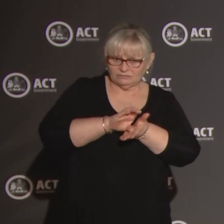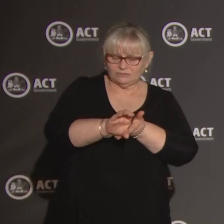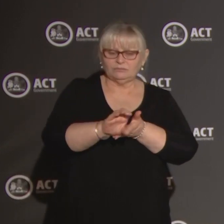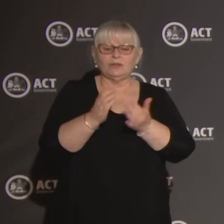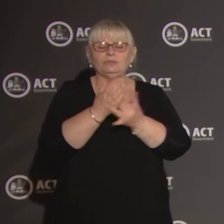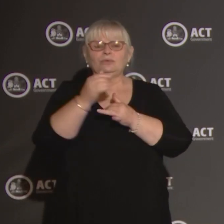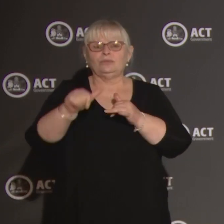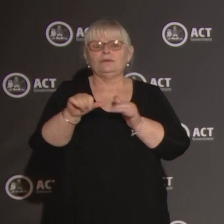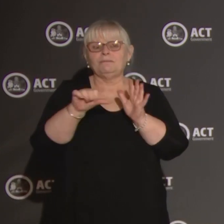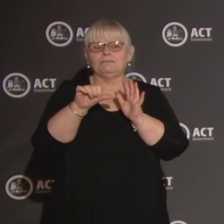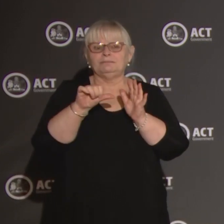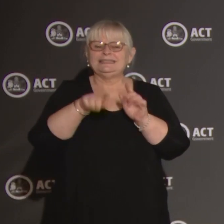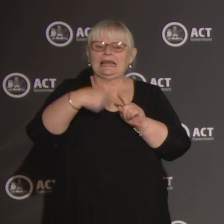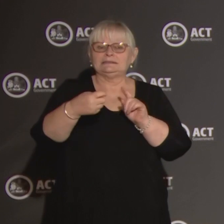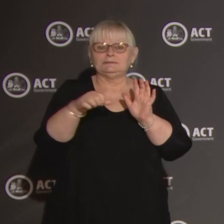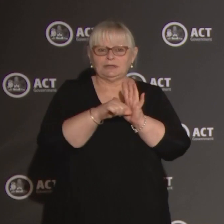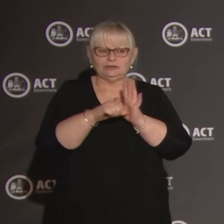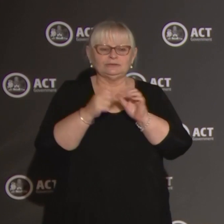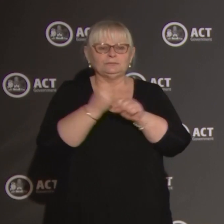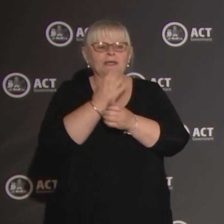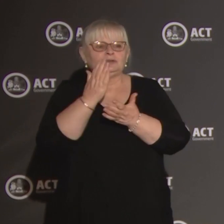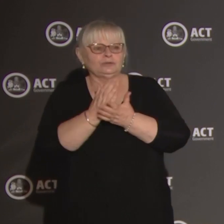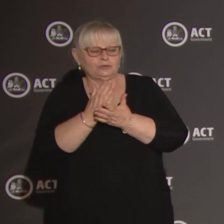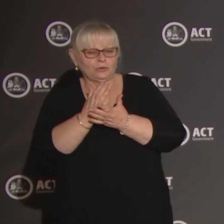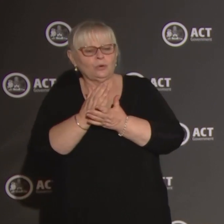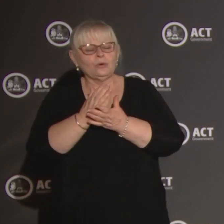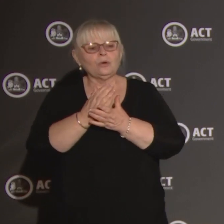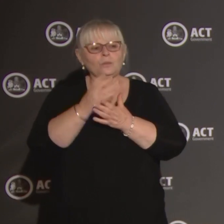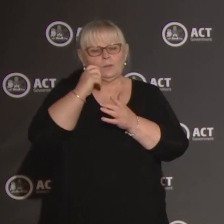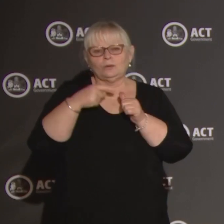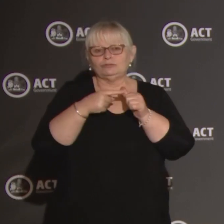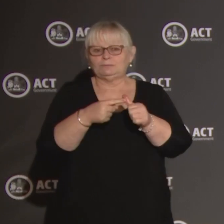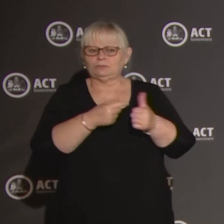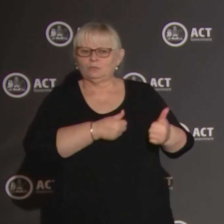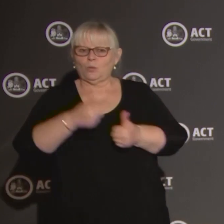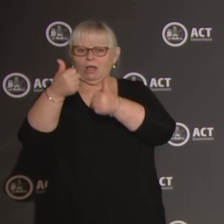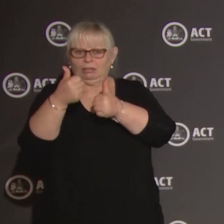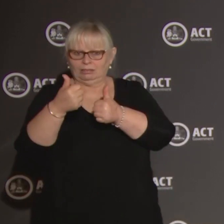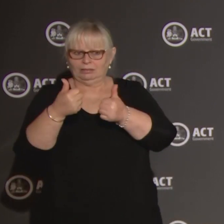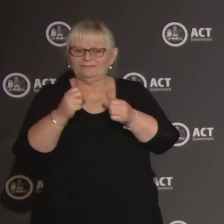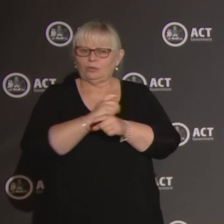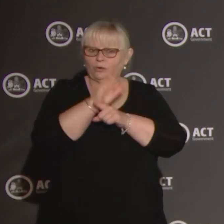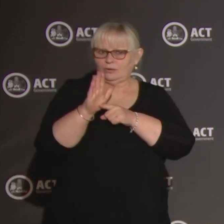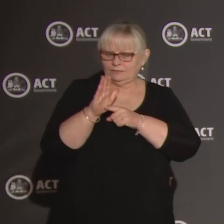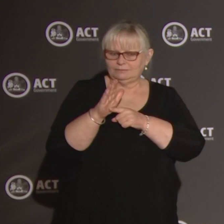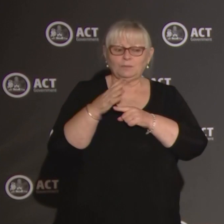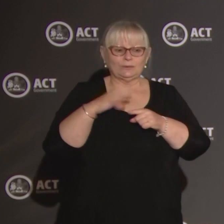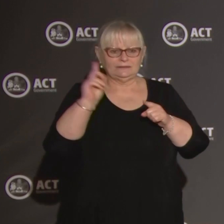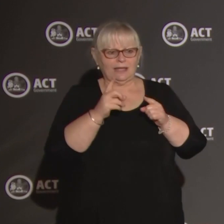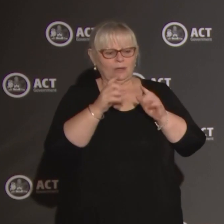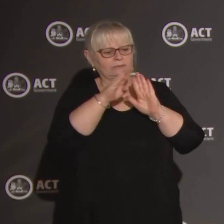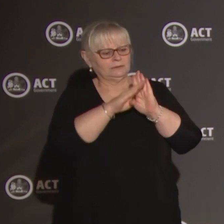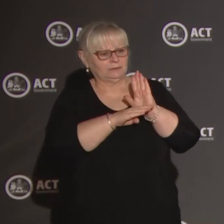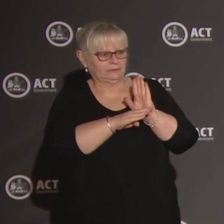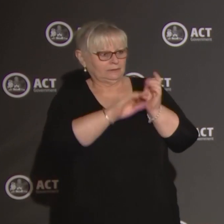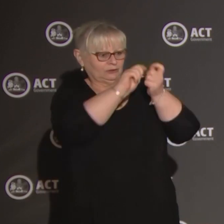ACT budget to ensure we can continue the government's effective public health response as we move through the phases of the ACT's